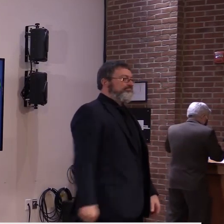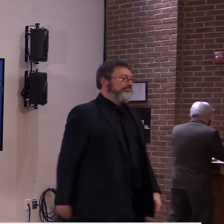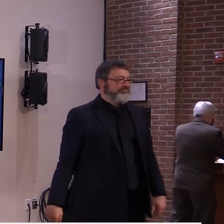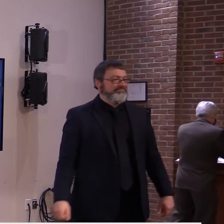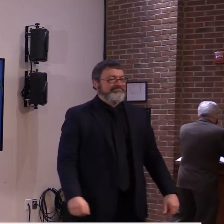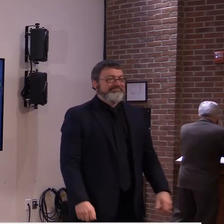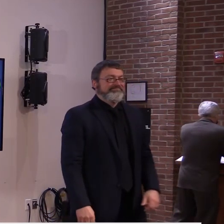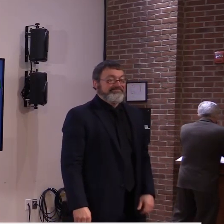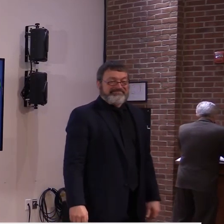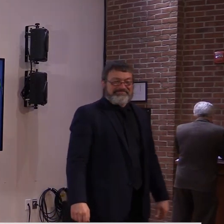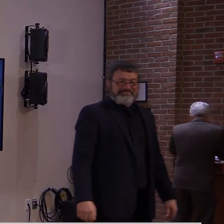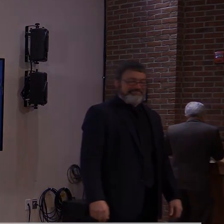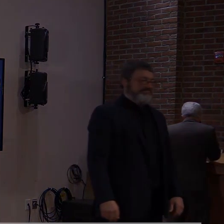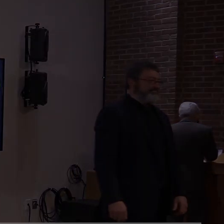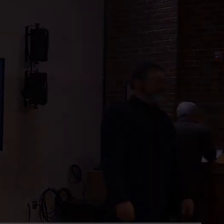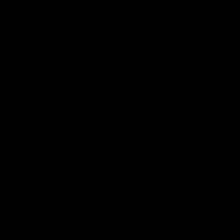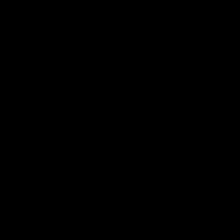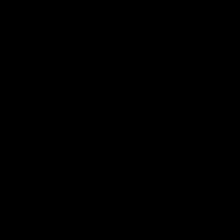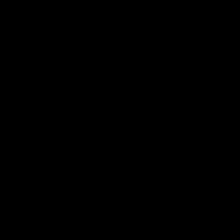Thank you. All